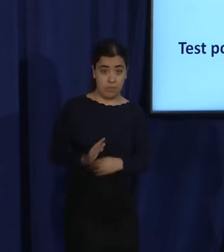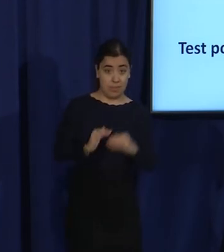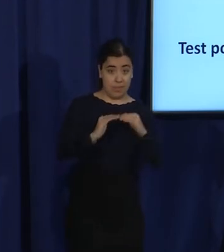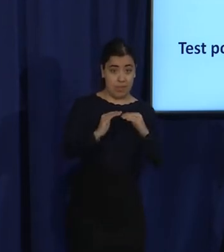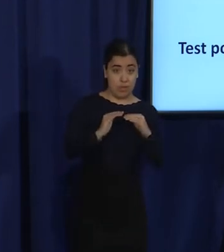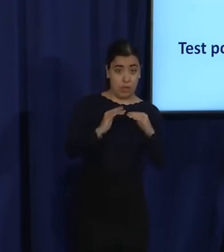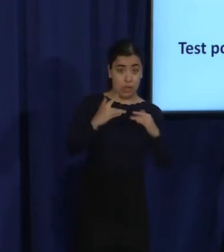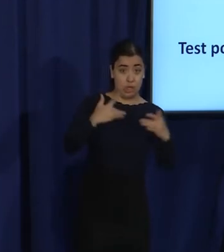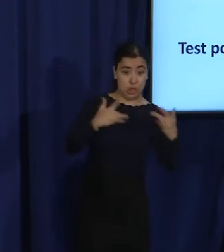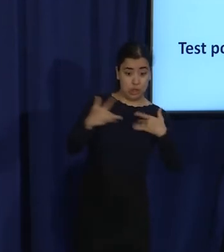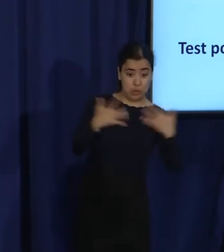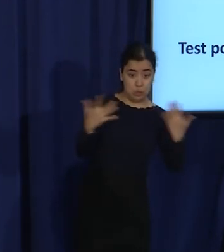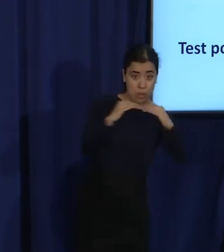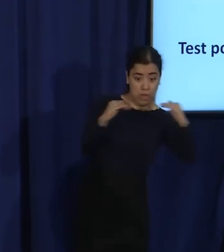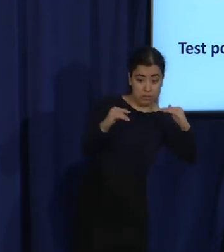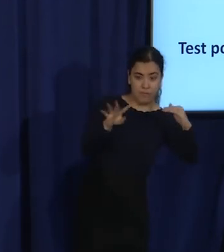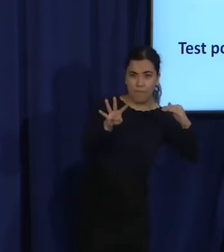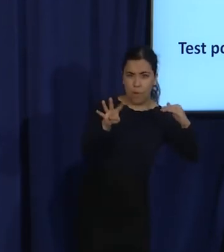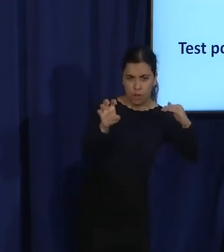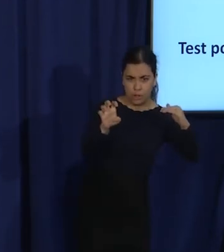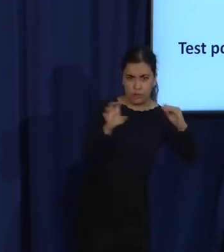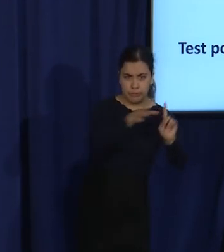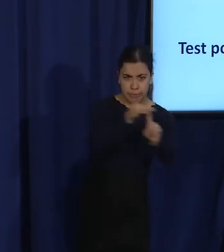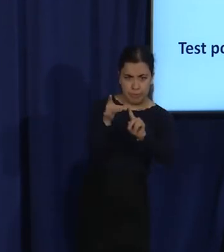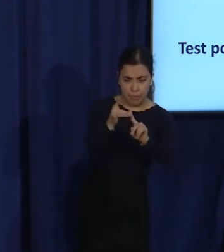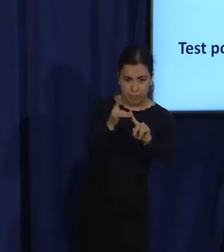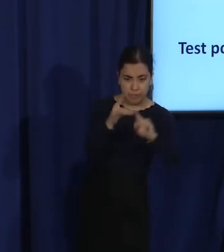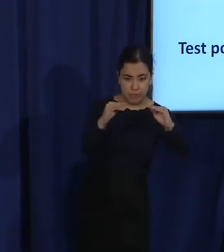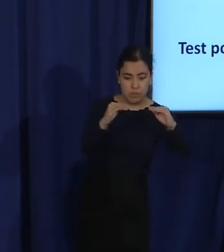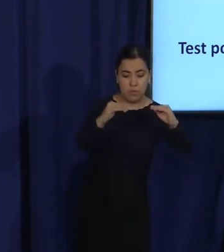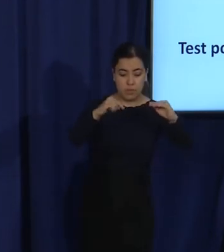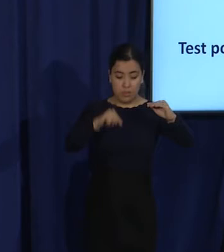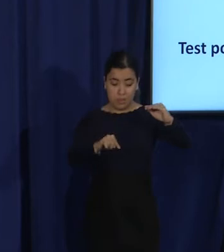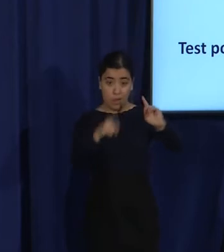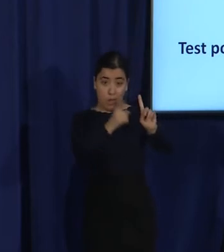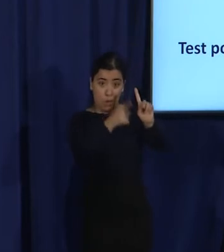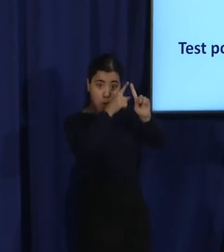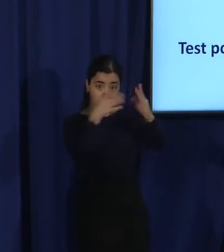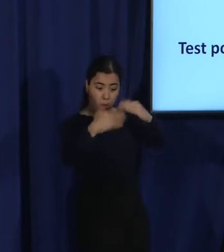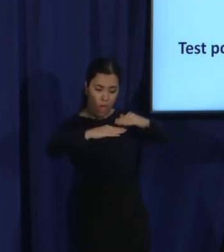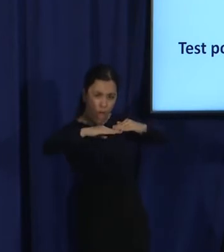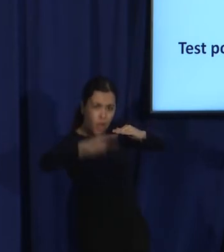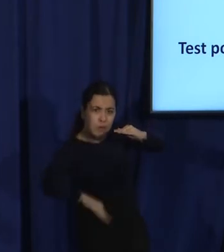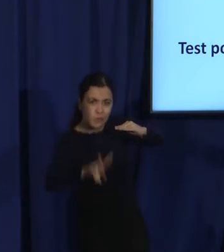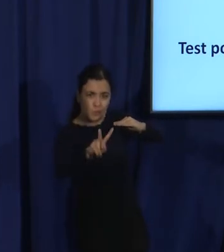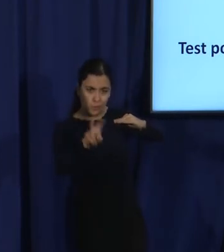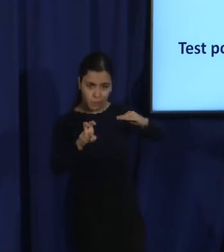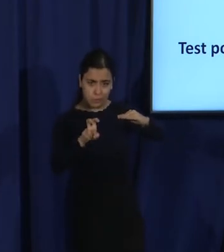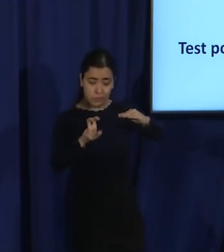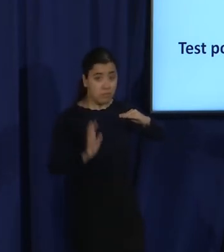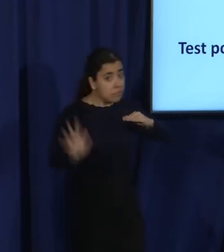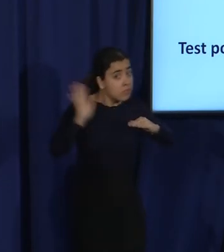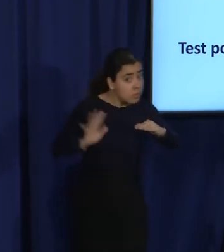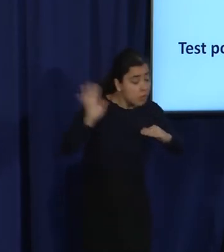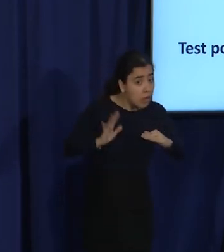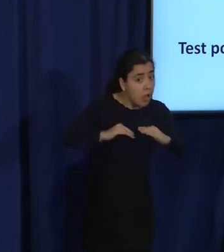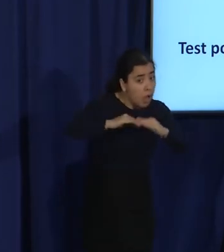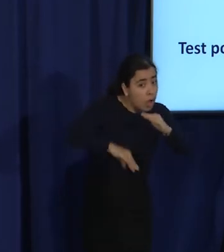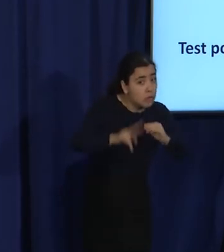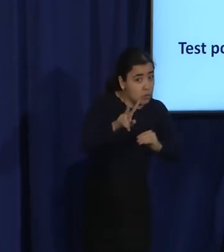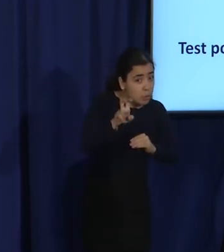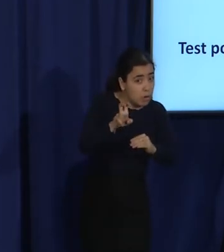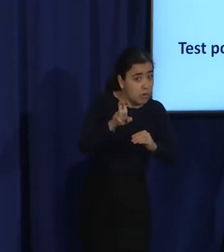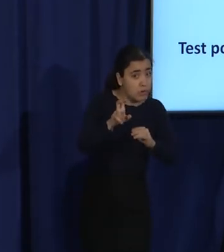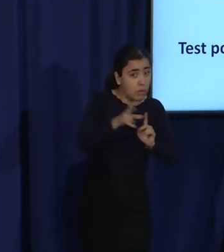of concern. 200 was the level that we wanted to stay under, and we were under 200 for just a little